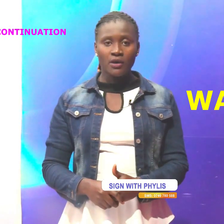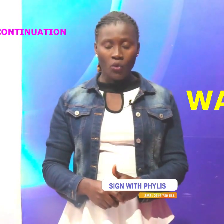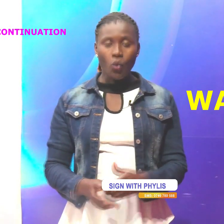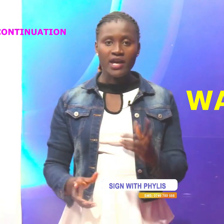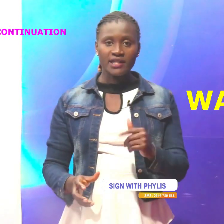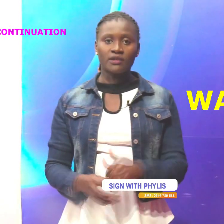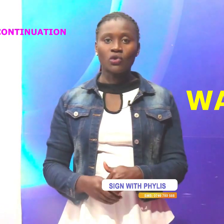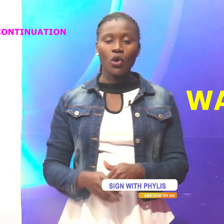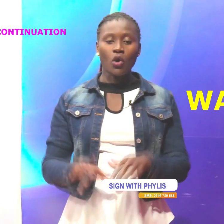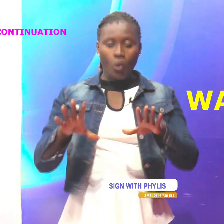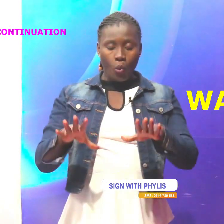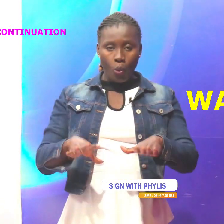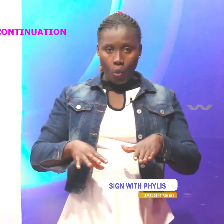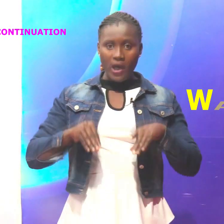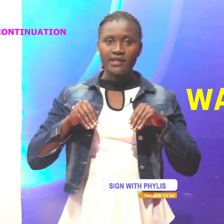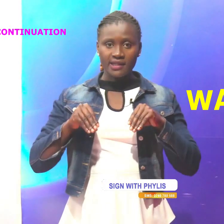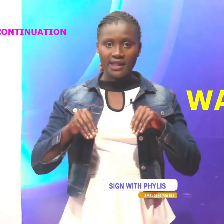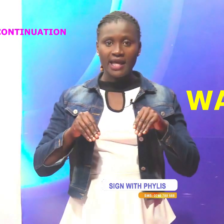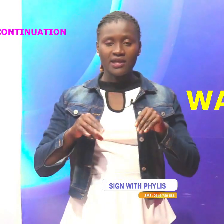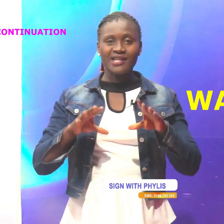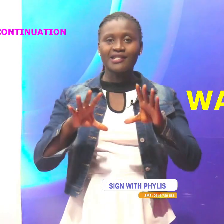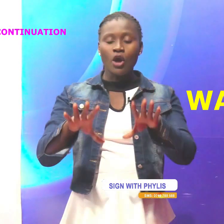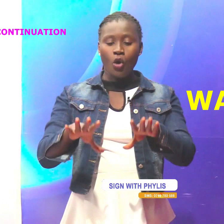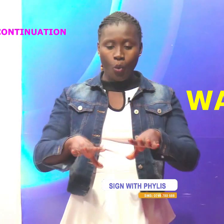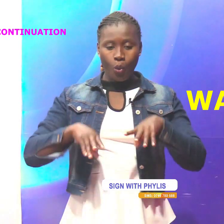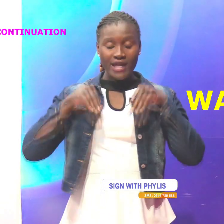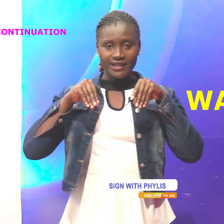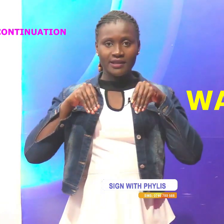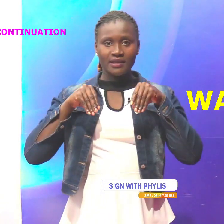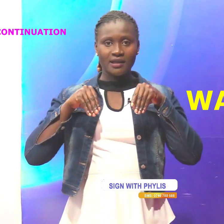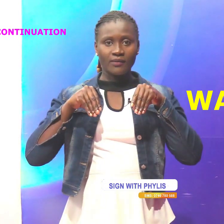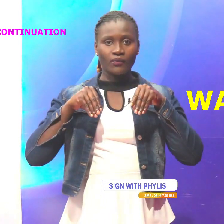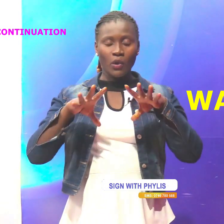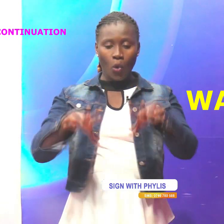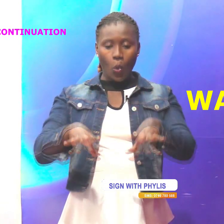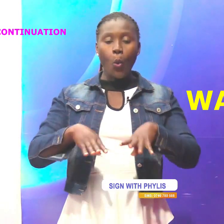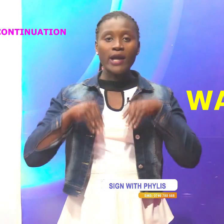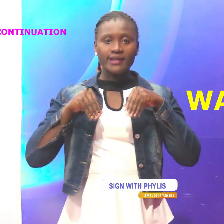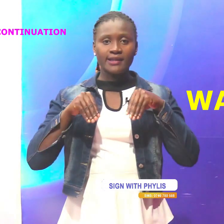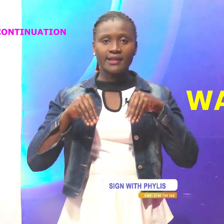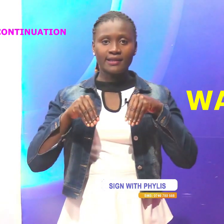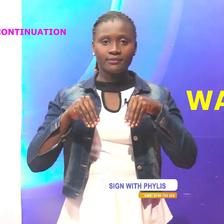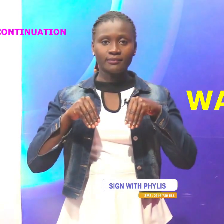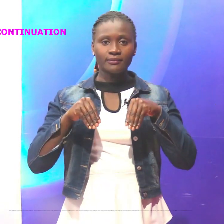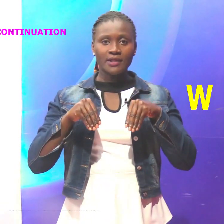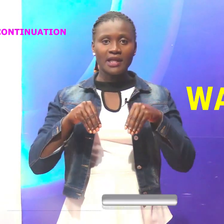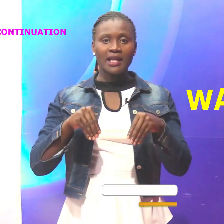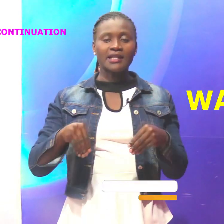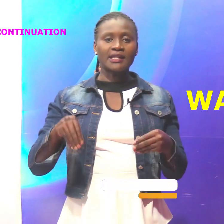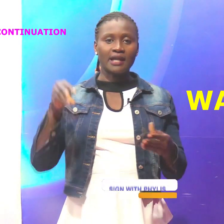Wait. So wait, like this. Wait. Wait. Let us come again or